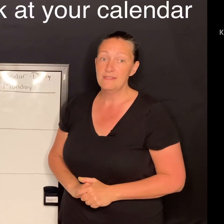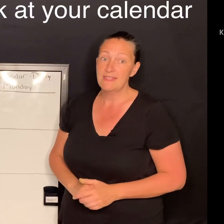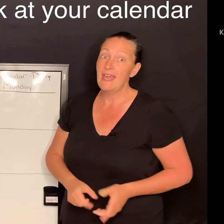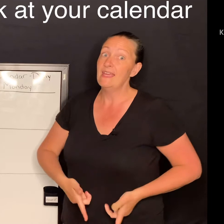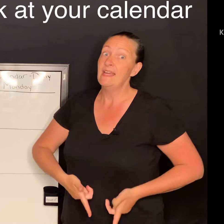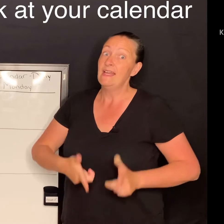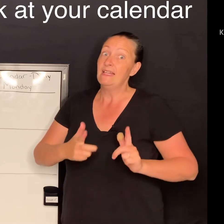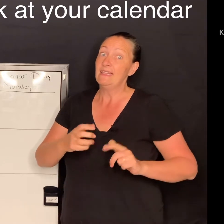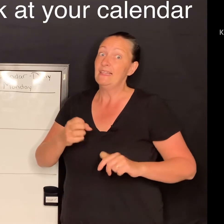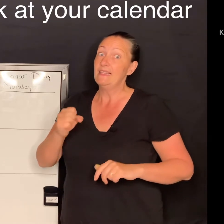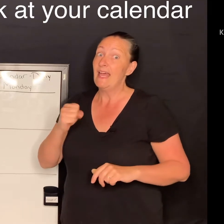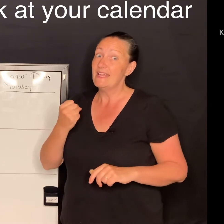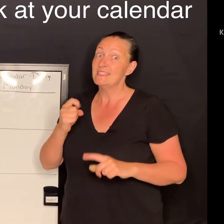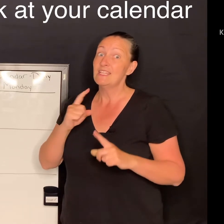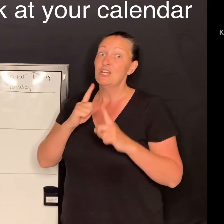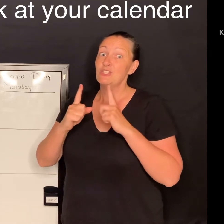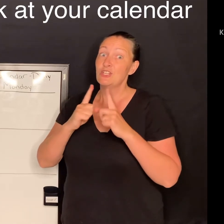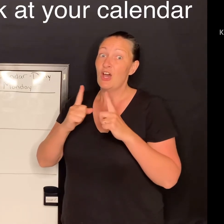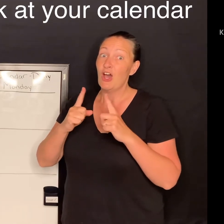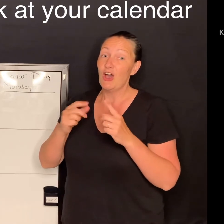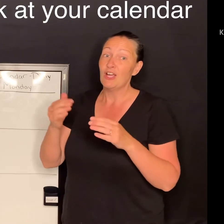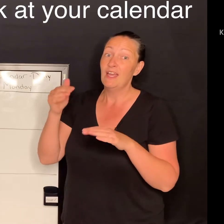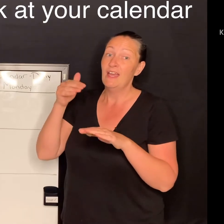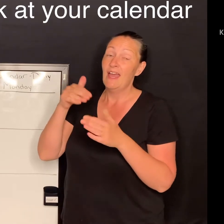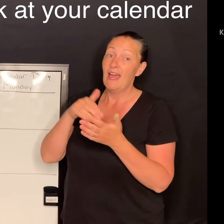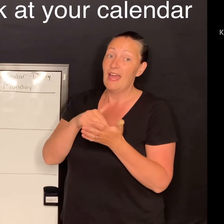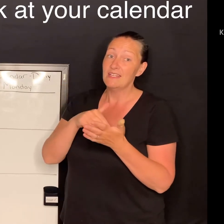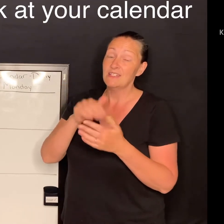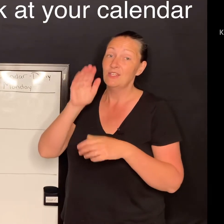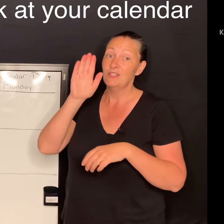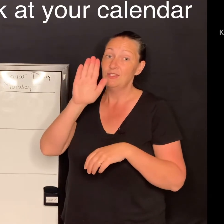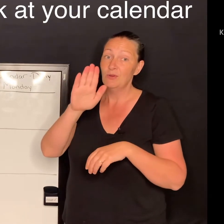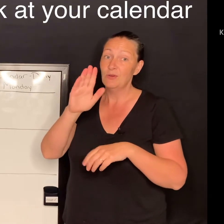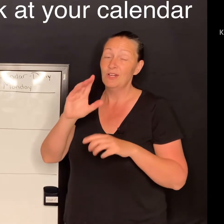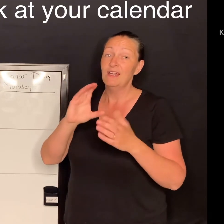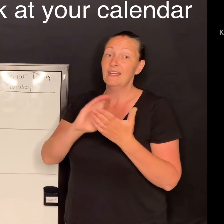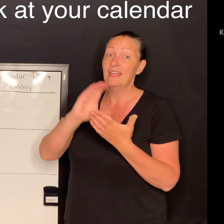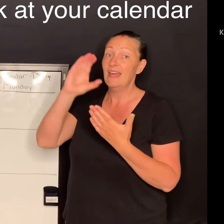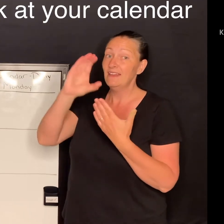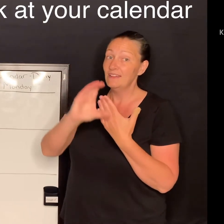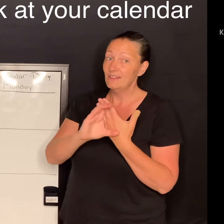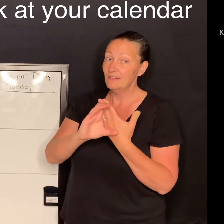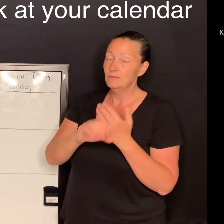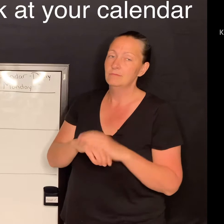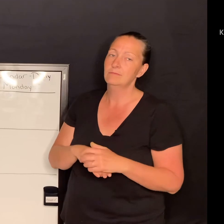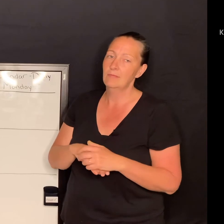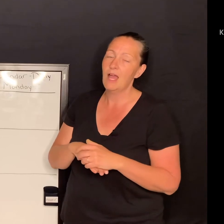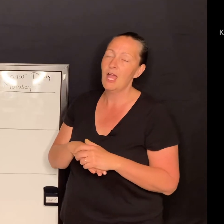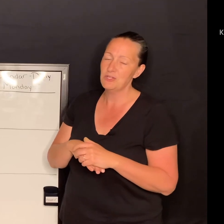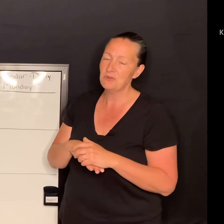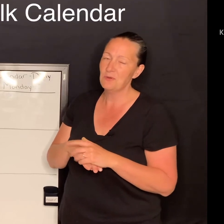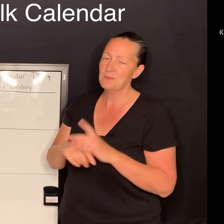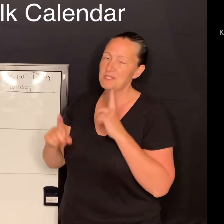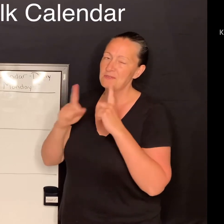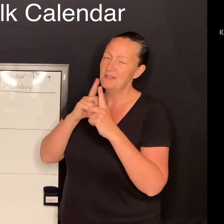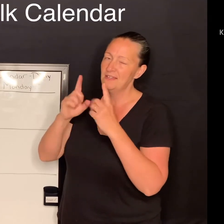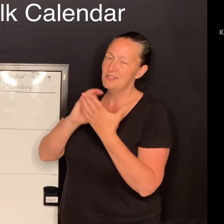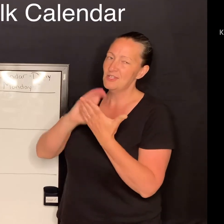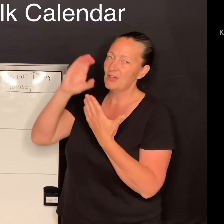say, let's talk at your calendar. I short form it to talk